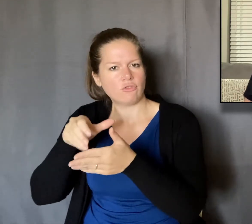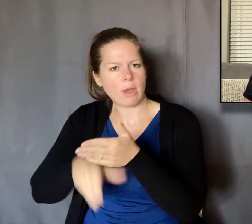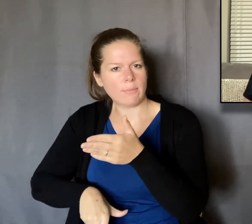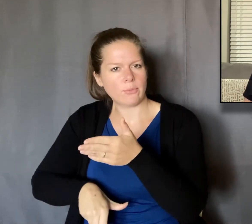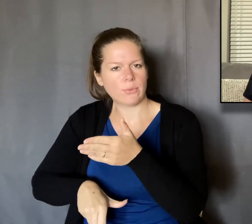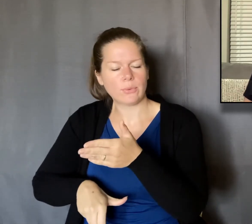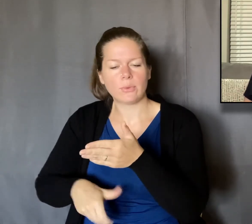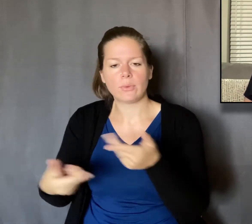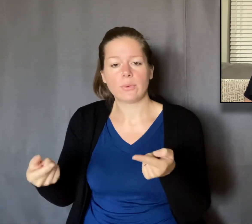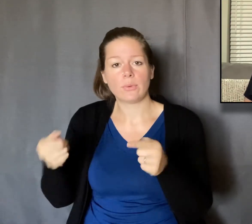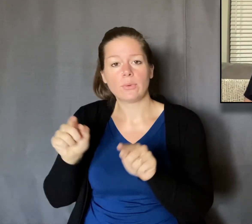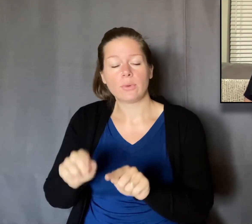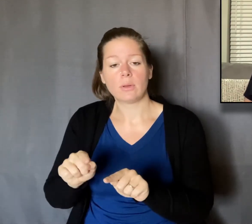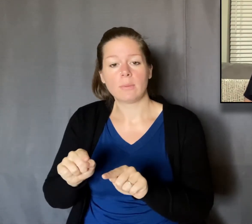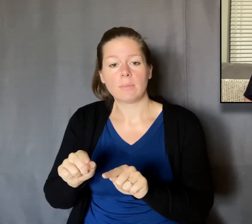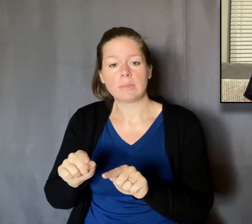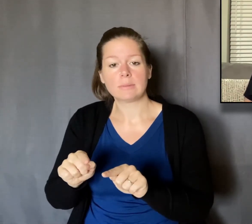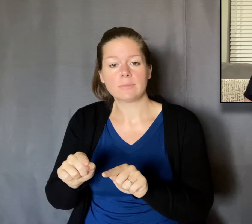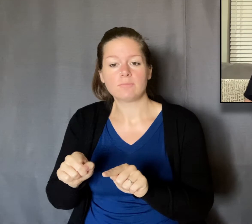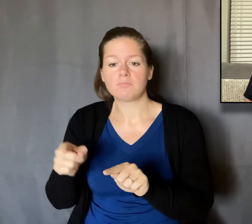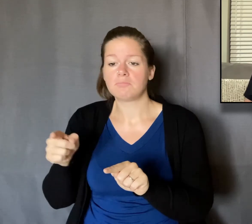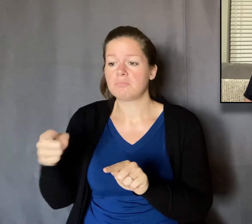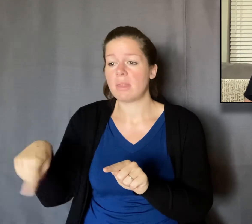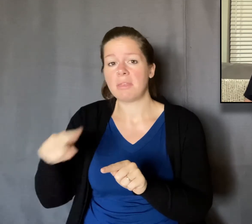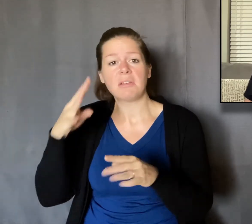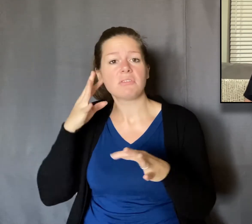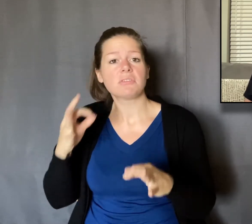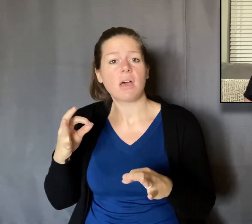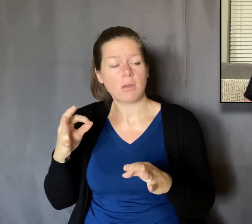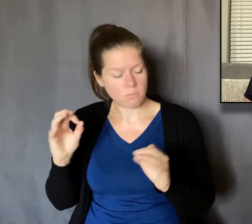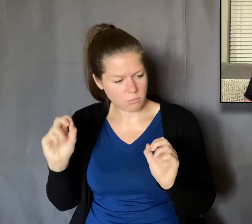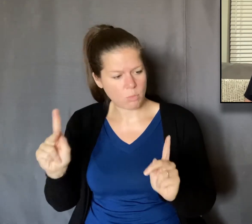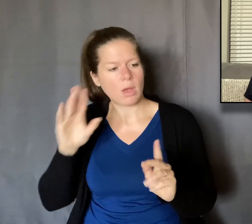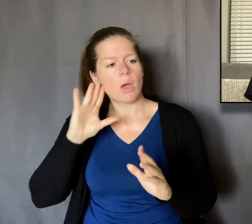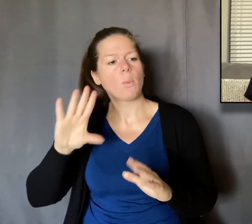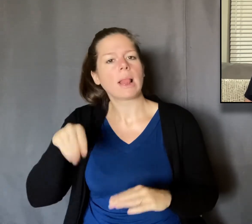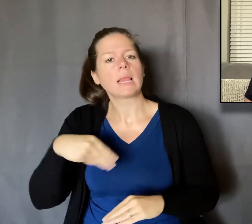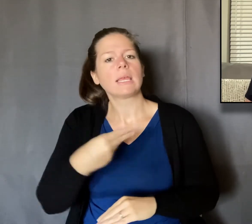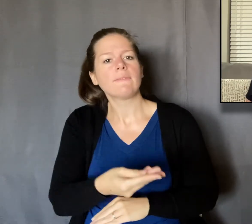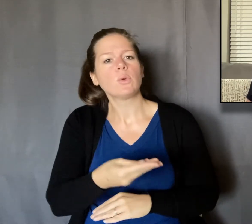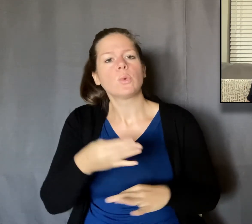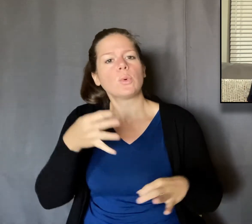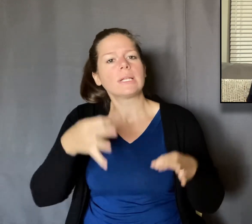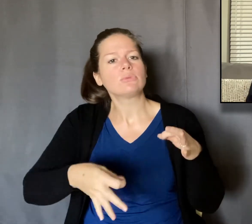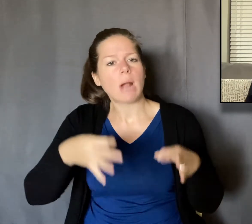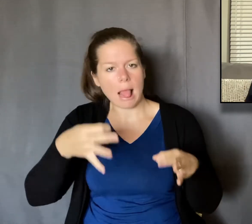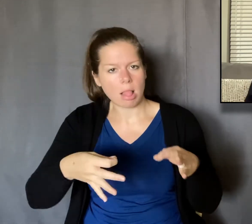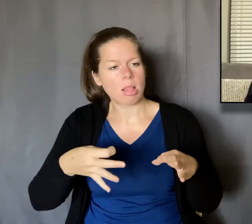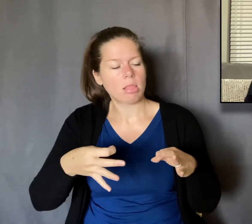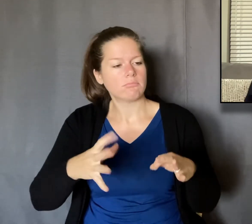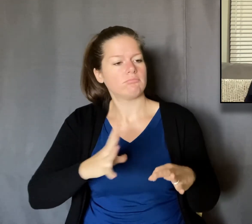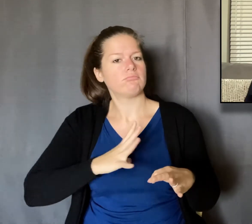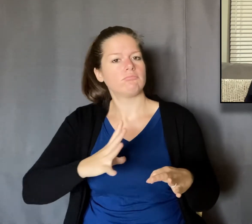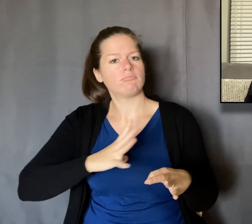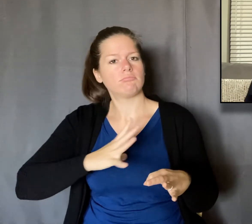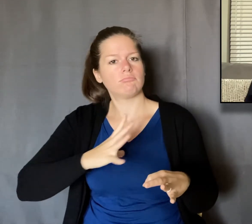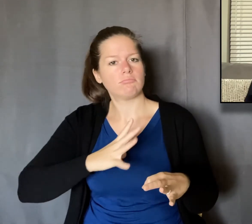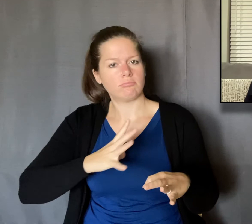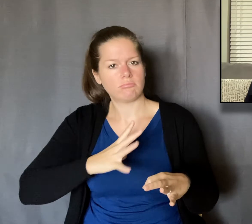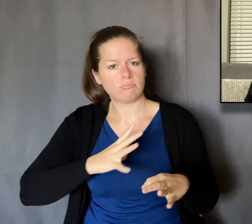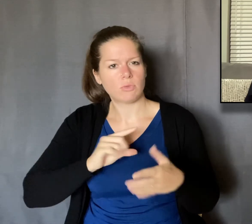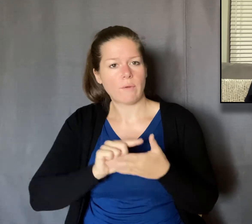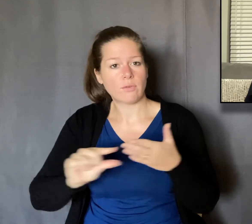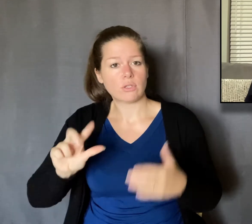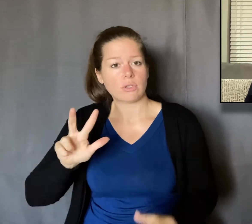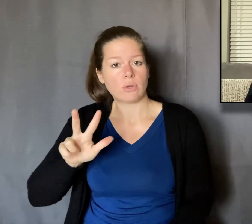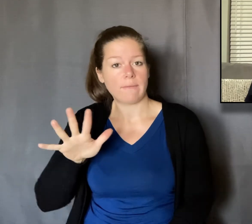told, I'll give you a hearing when your accusers arrive. And he commanded him to be guarded in Herod's praetorium. Now, this is in verse 35.